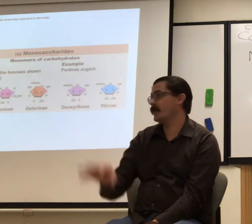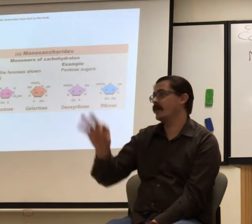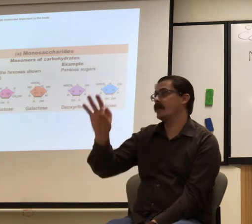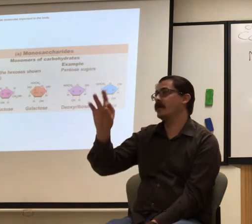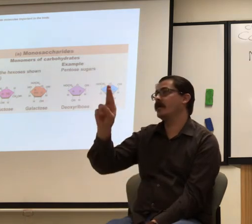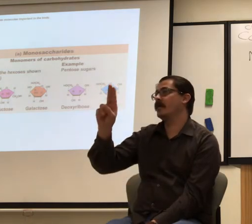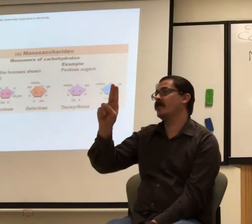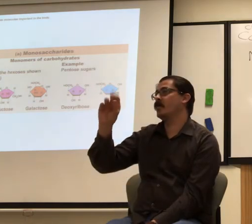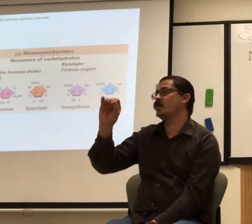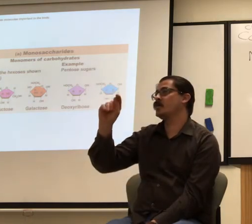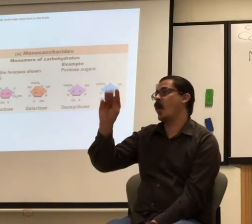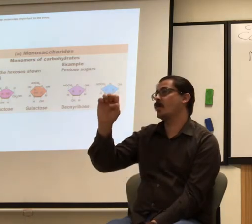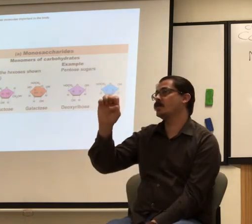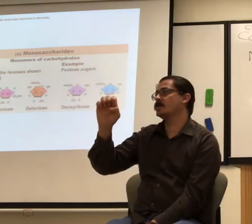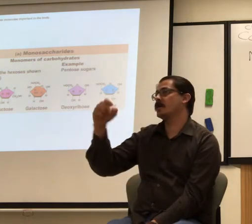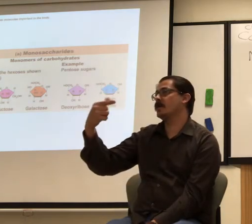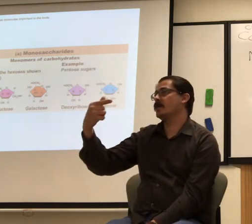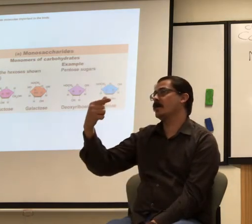Fructose, galactose.